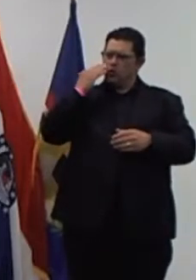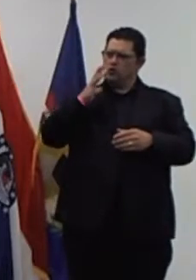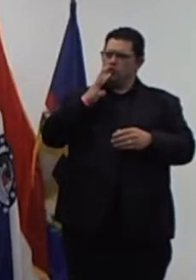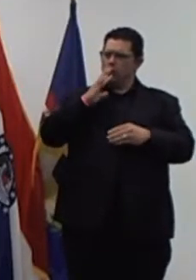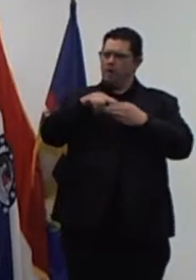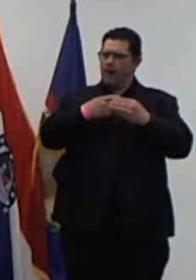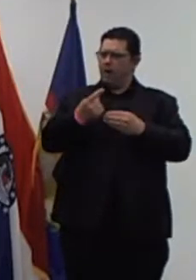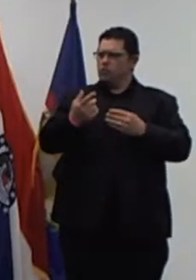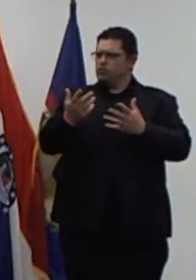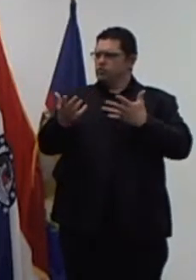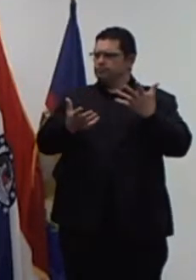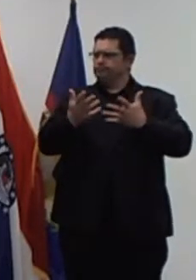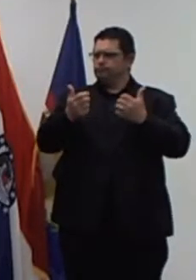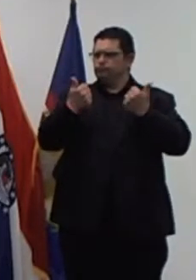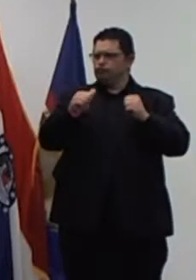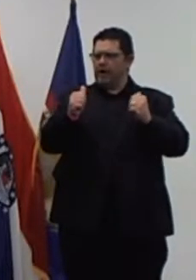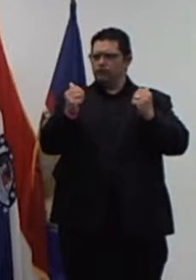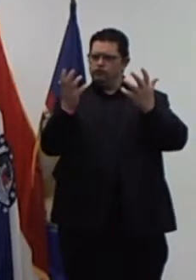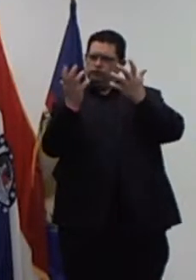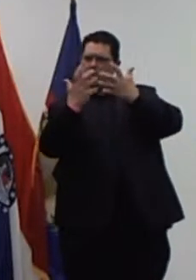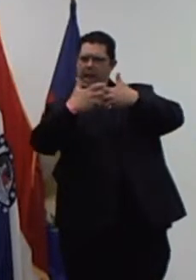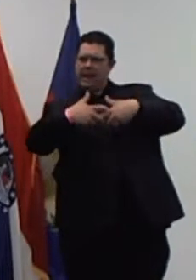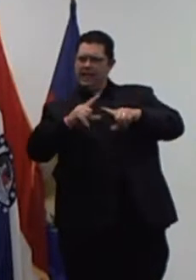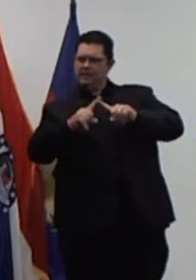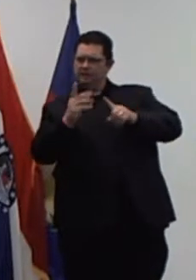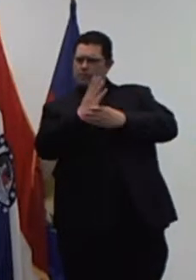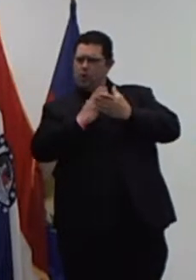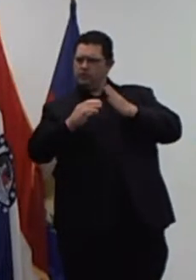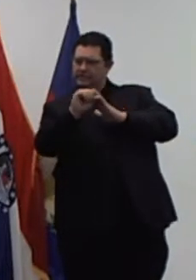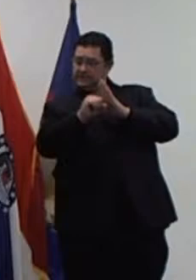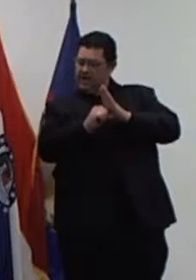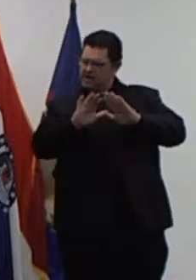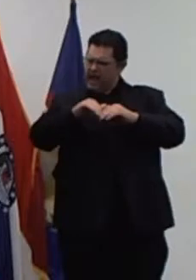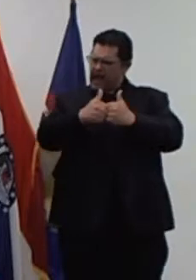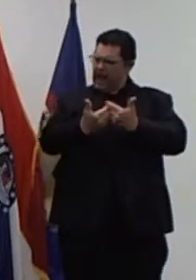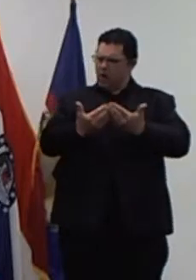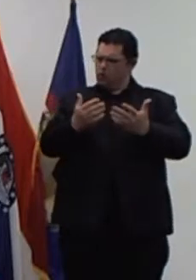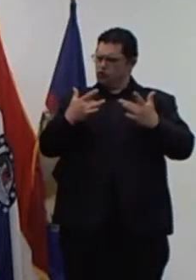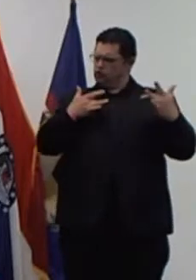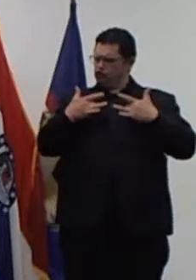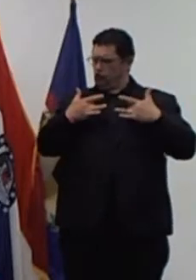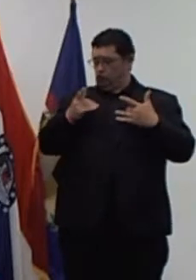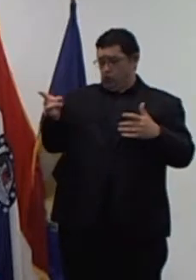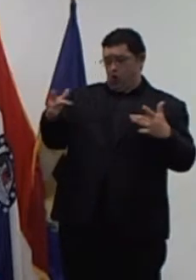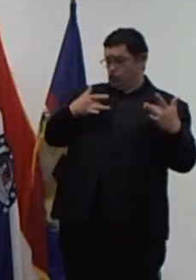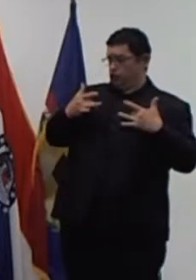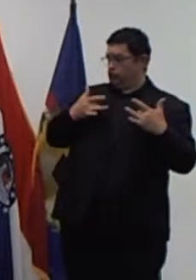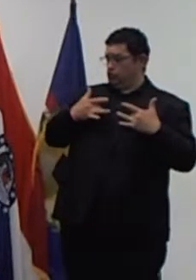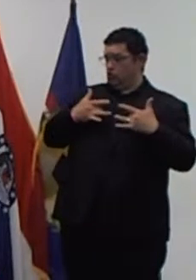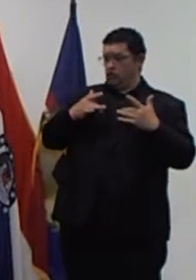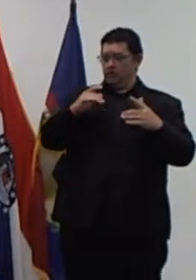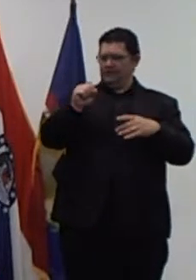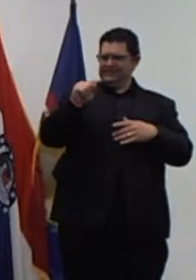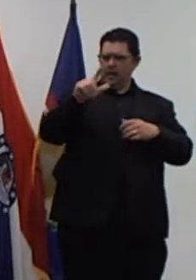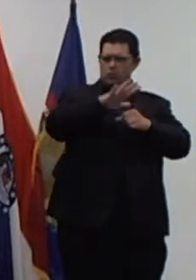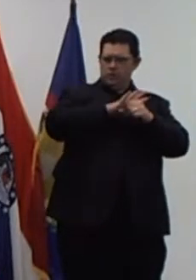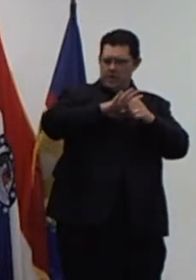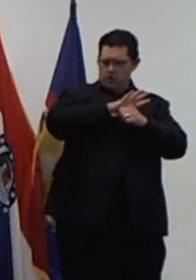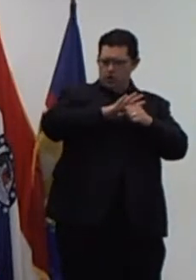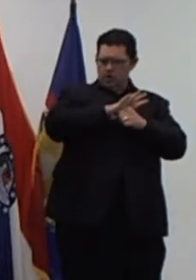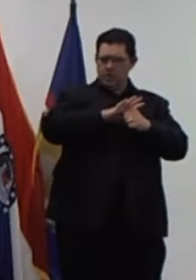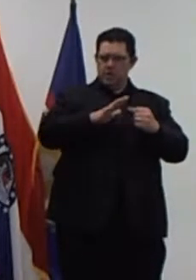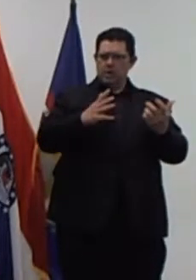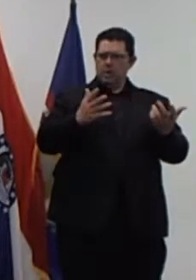align different parts of the state. Right. How concerned are you about, or are you concerned about where the St. Louis area is in terms